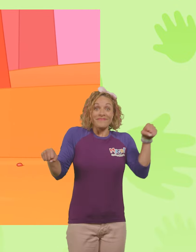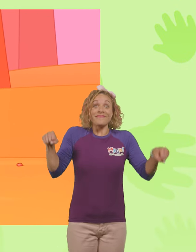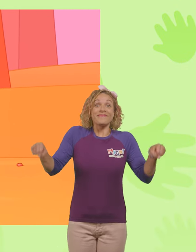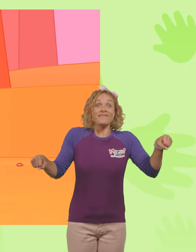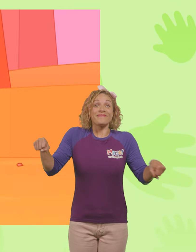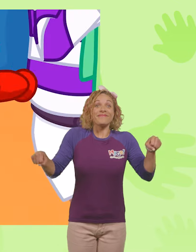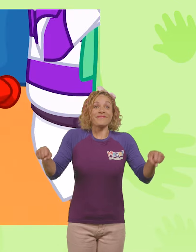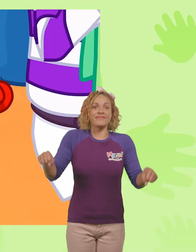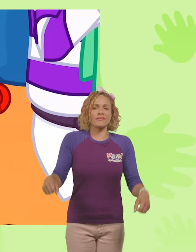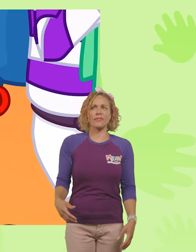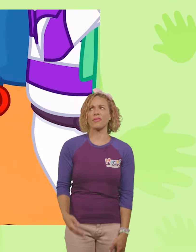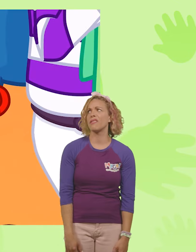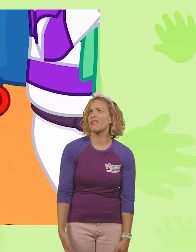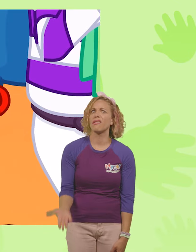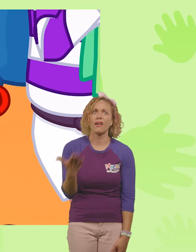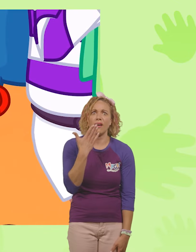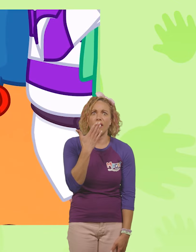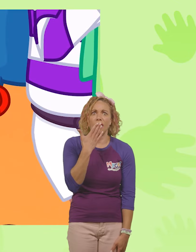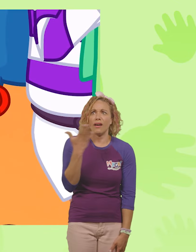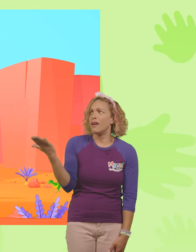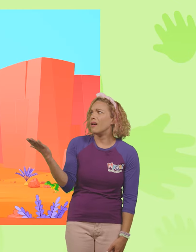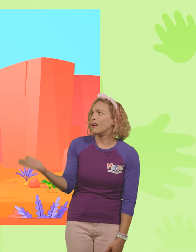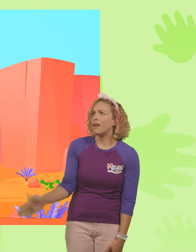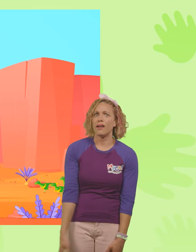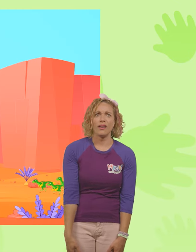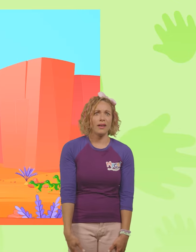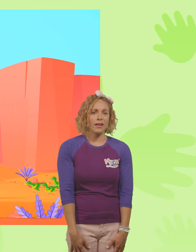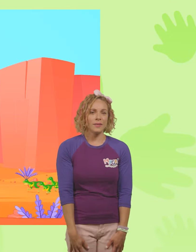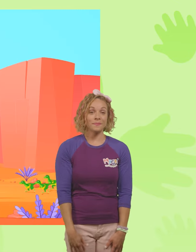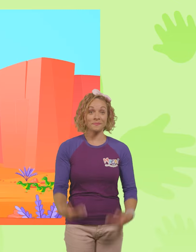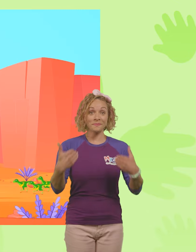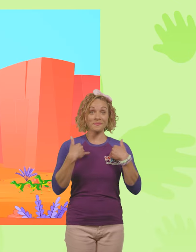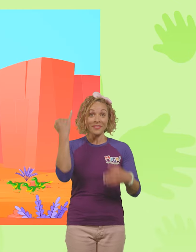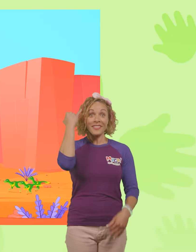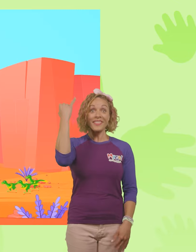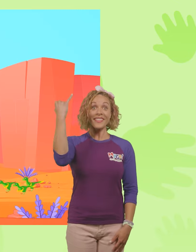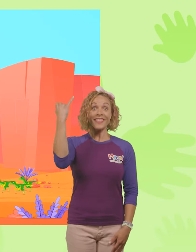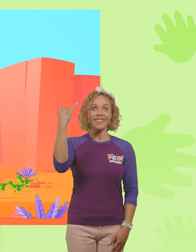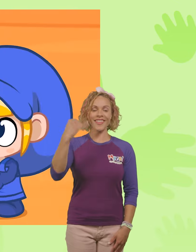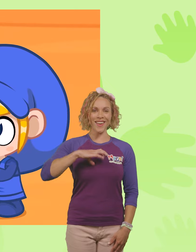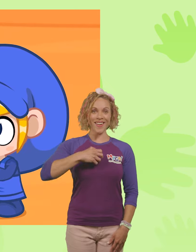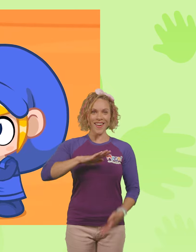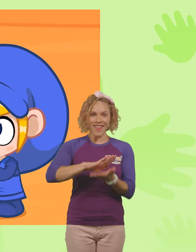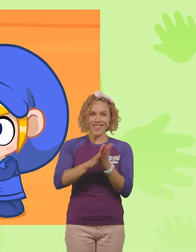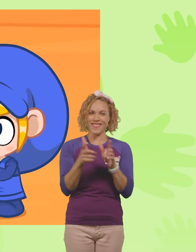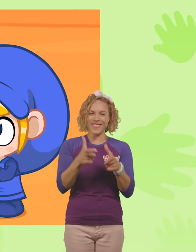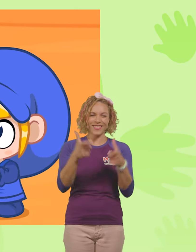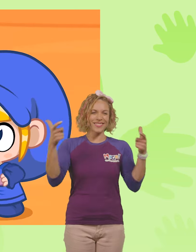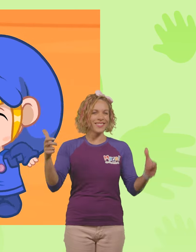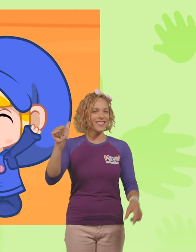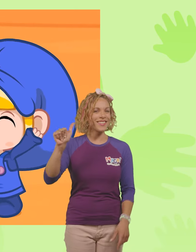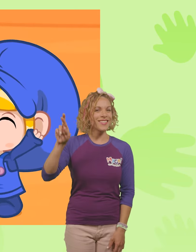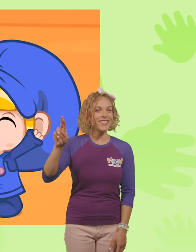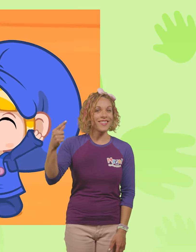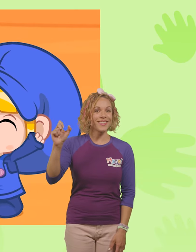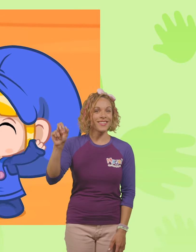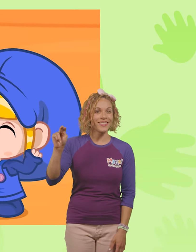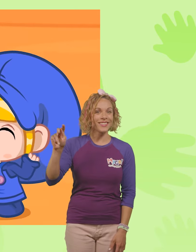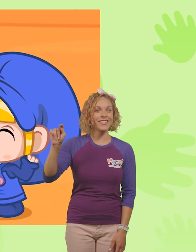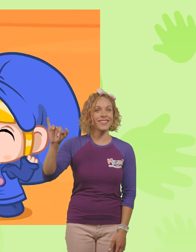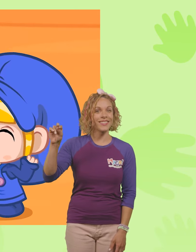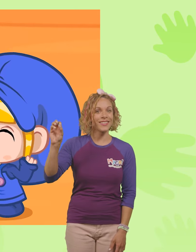Tricycle! Oh, no! I have an idea. Morphle, morph into a big